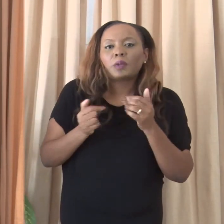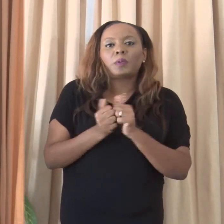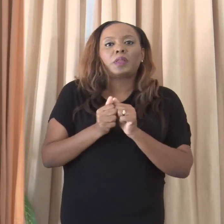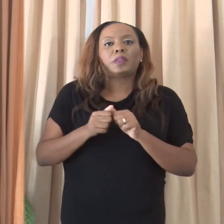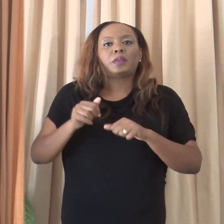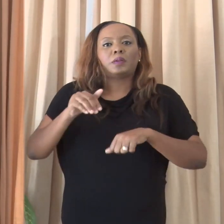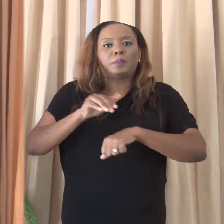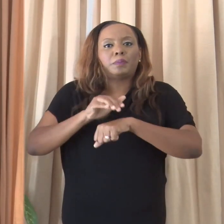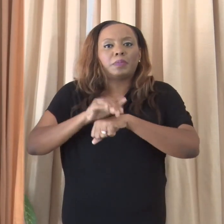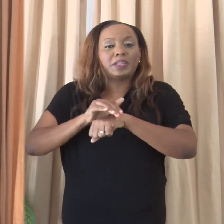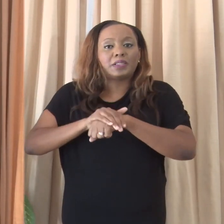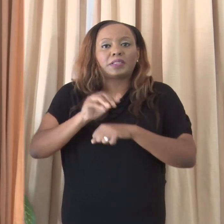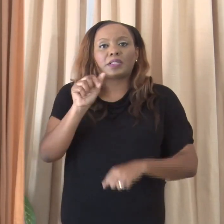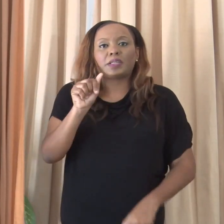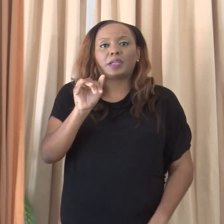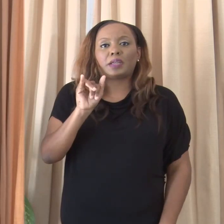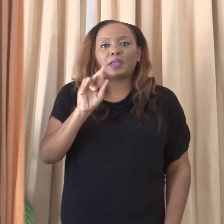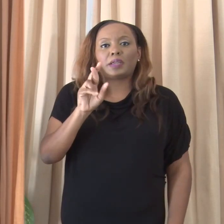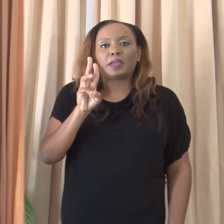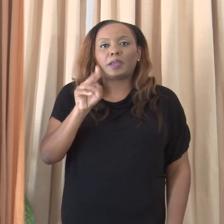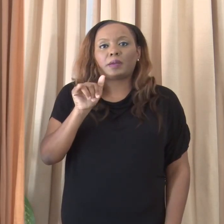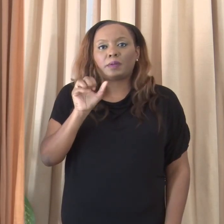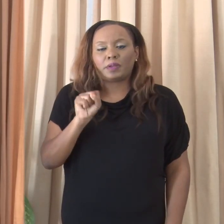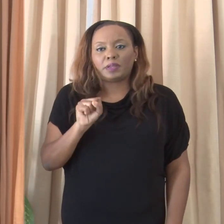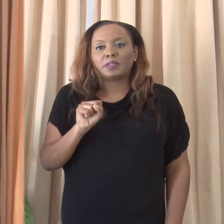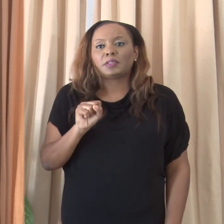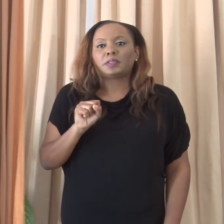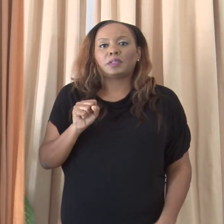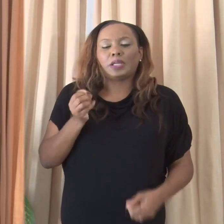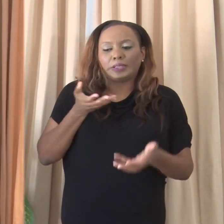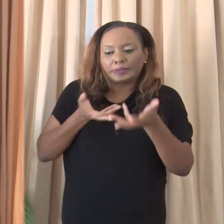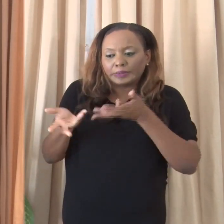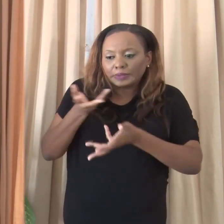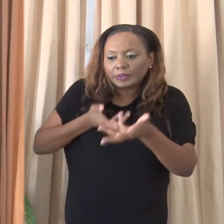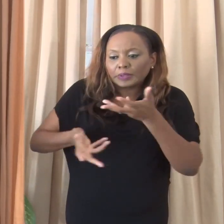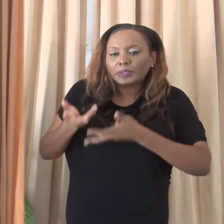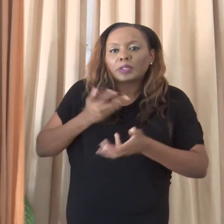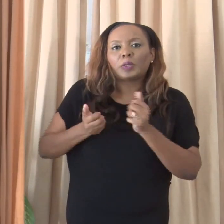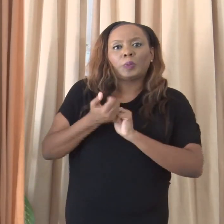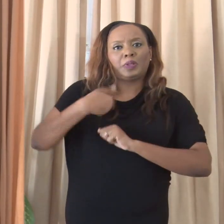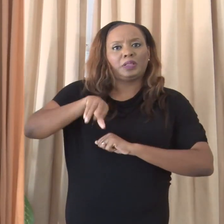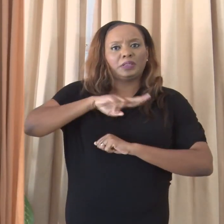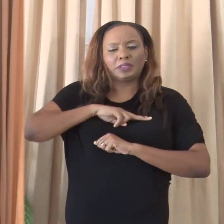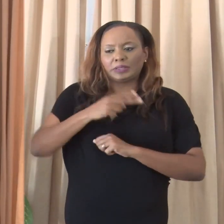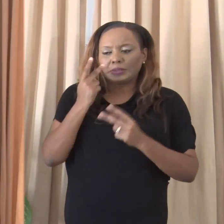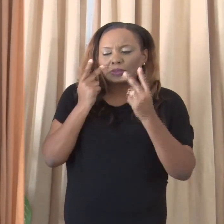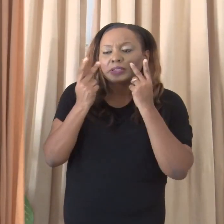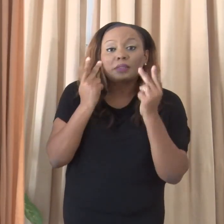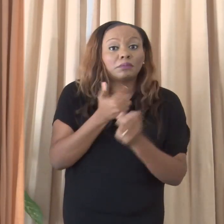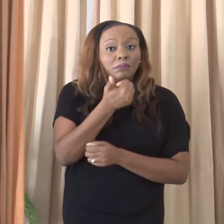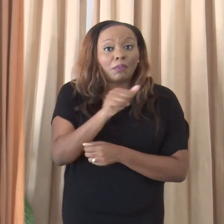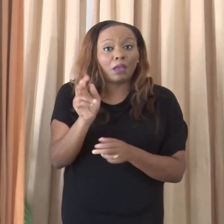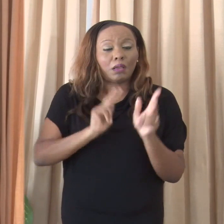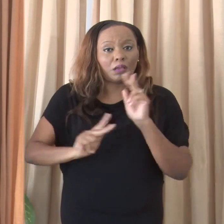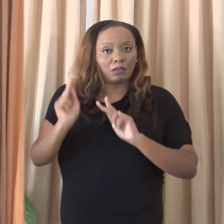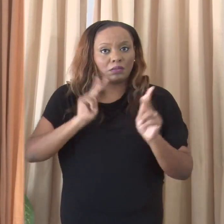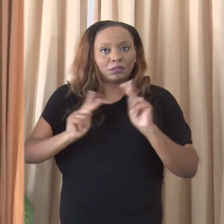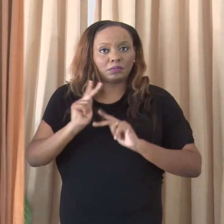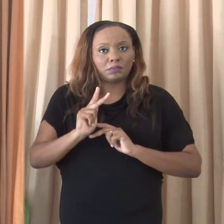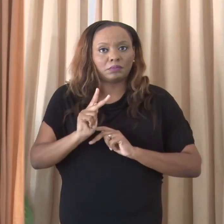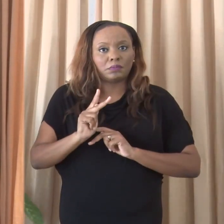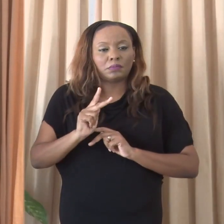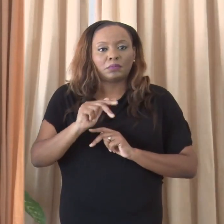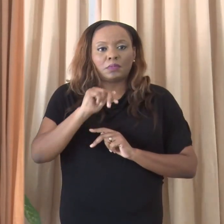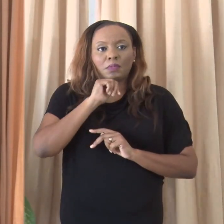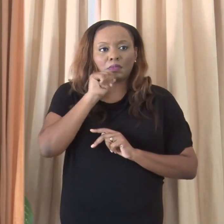Airways, which has entered into a cooperative arrangement with Barbados and with Virgin, so that any persons who did not make